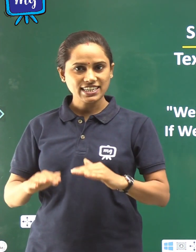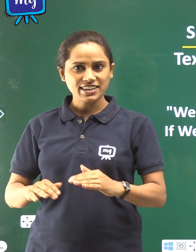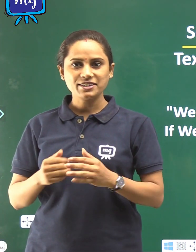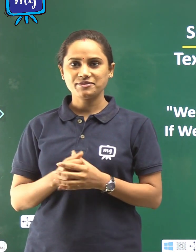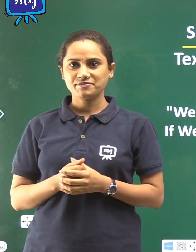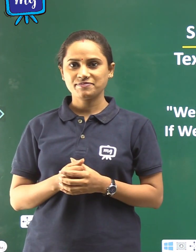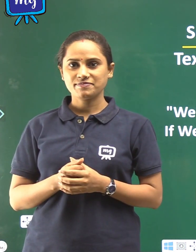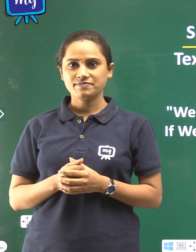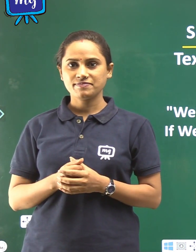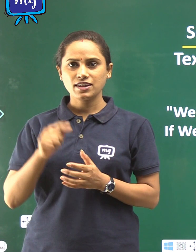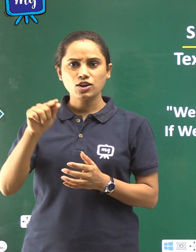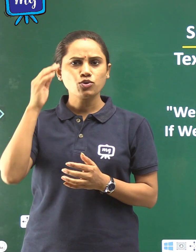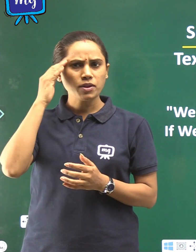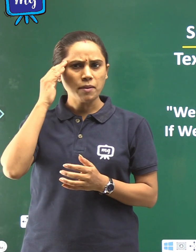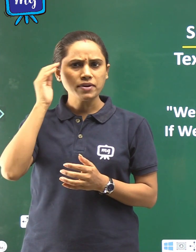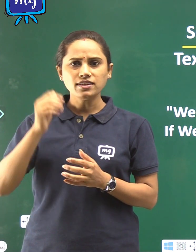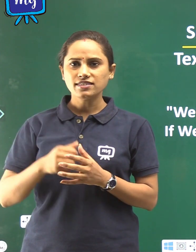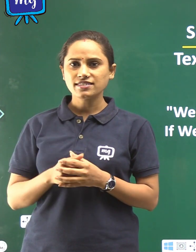Children, you remember